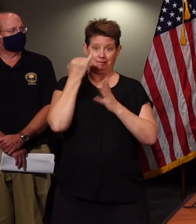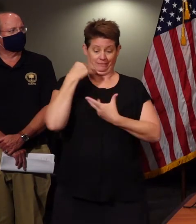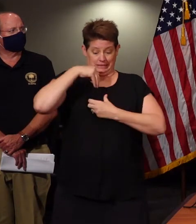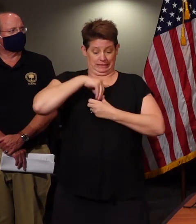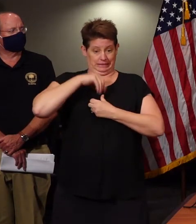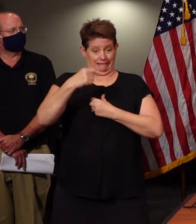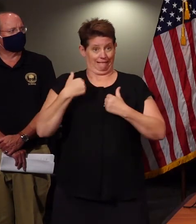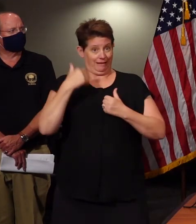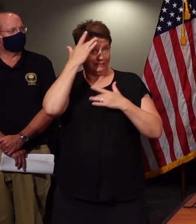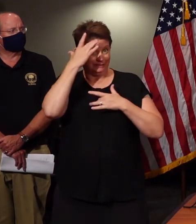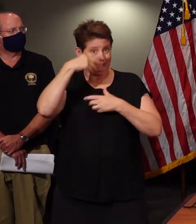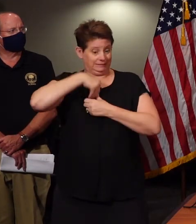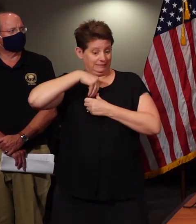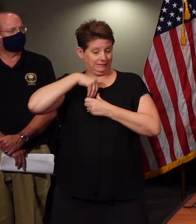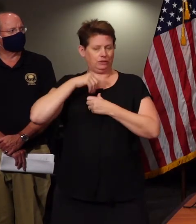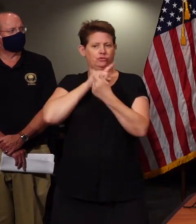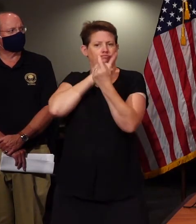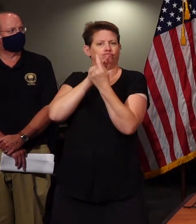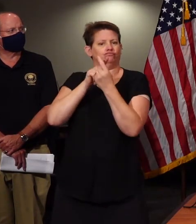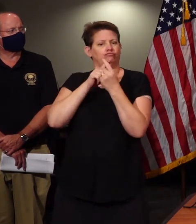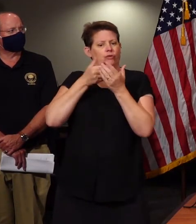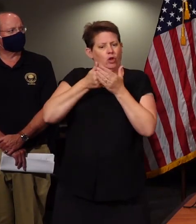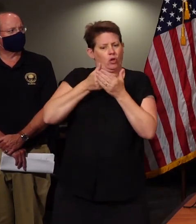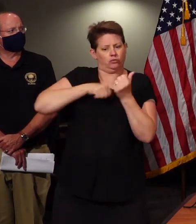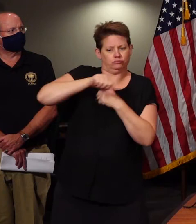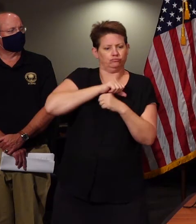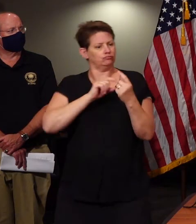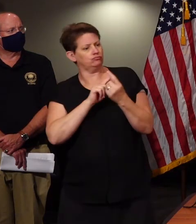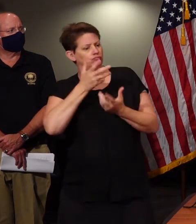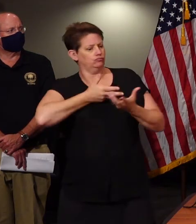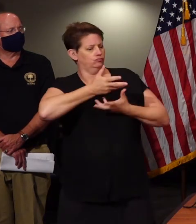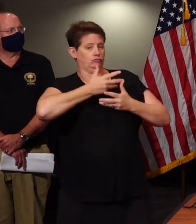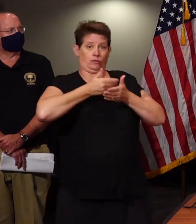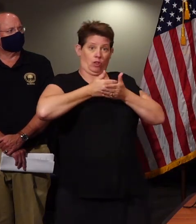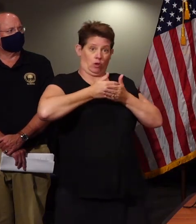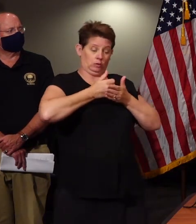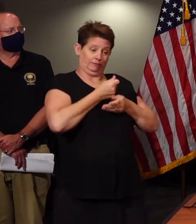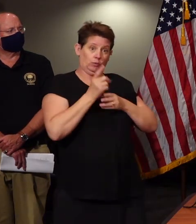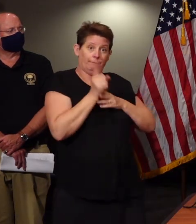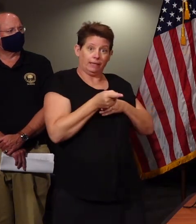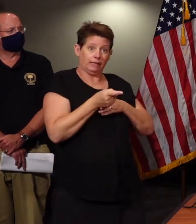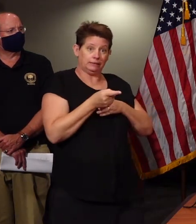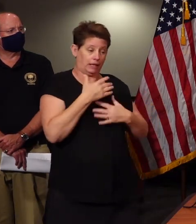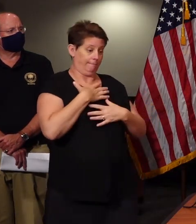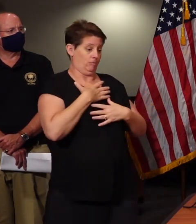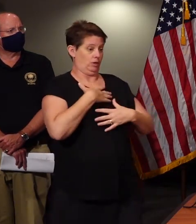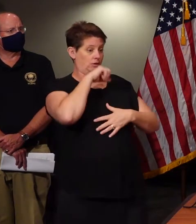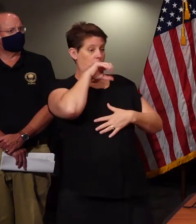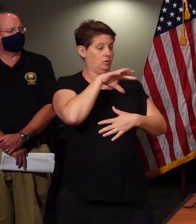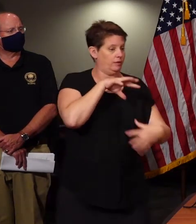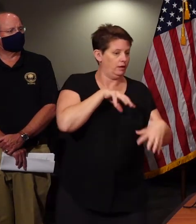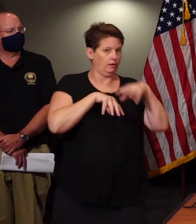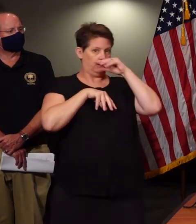and you're too close to someone or close enough for an extended period of just a few minutes of time, then if they're breathing in what you're breathing out, then